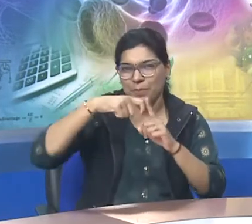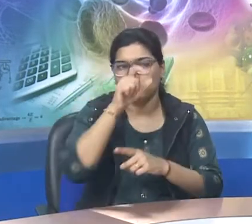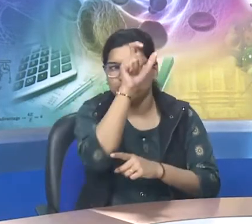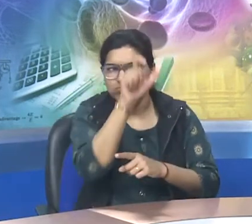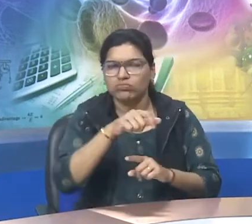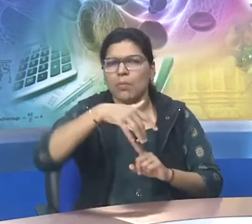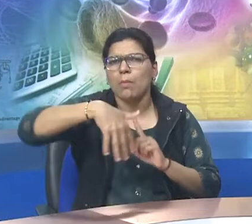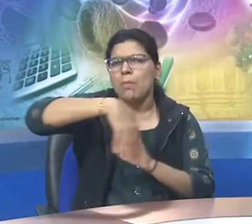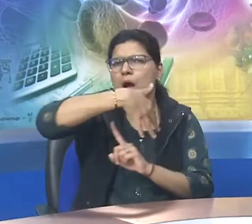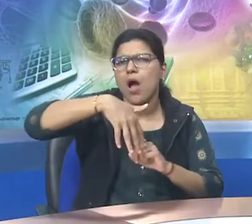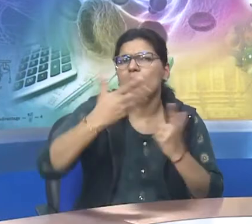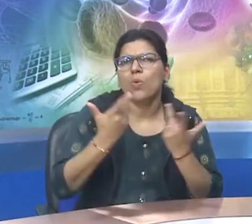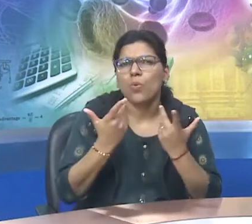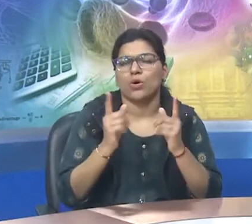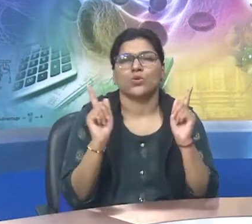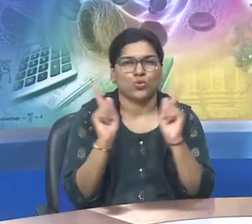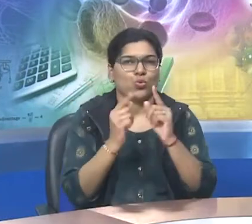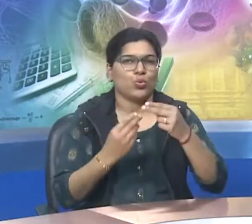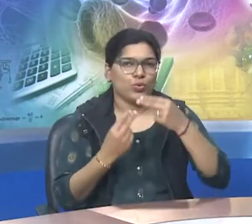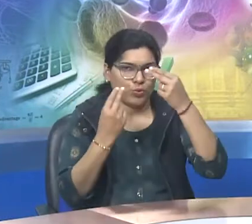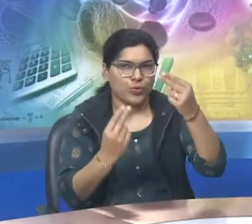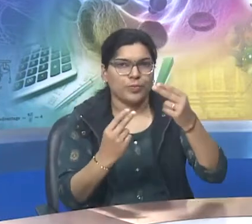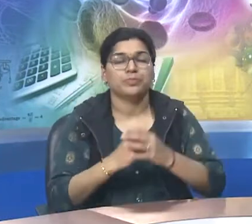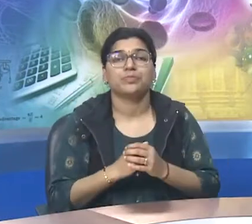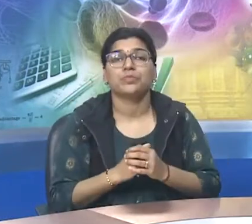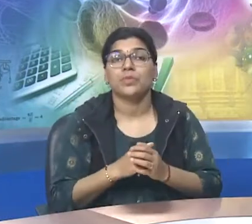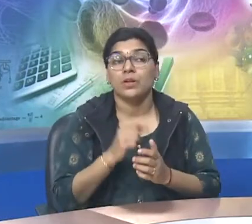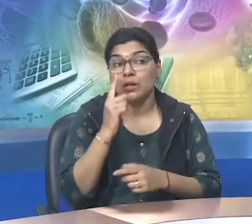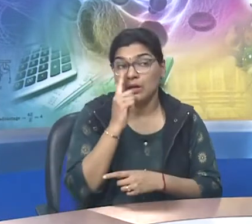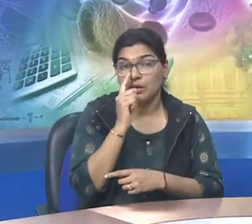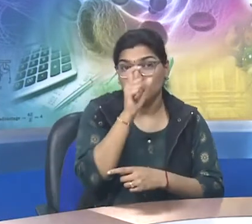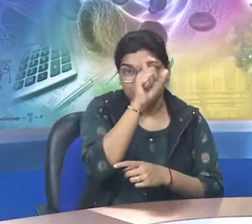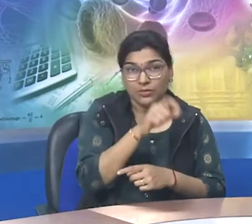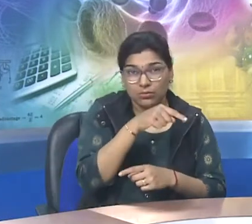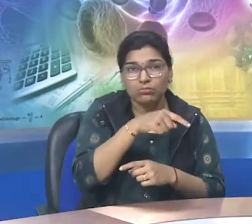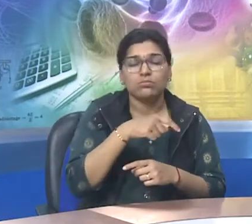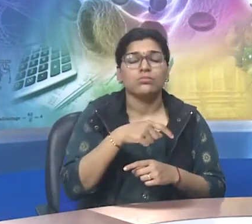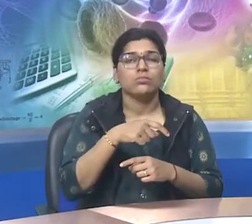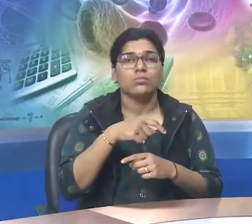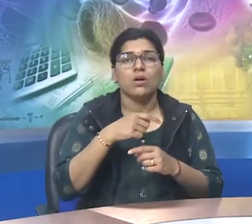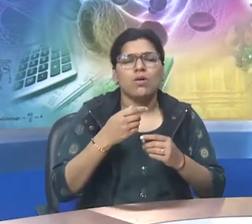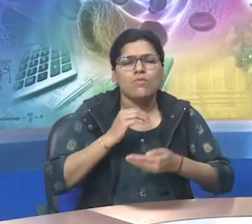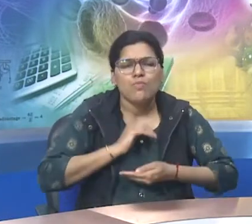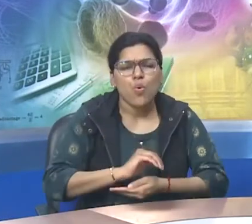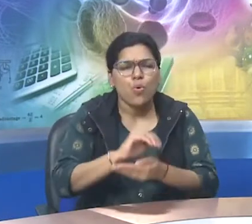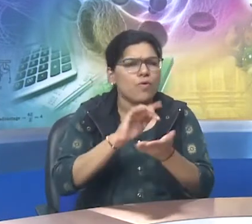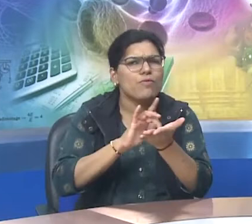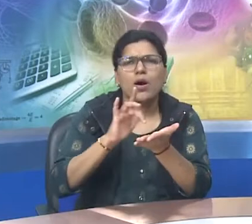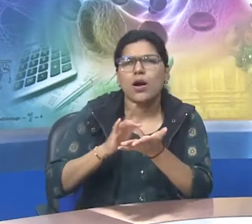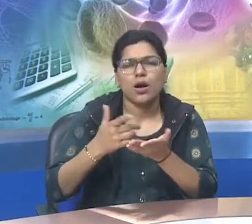Do you all would like to know what is the background of Kamala Das? Let us look at a